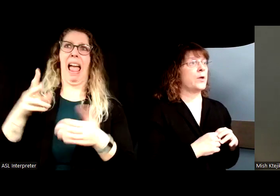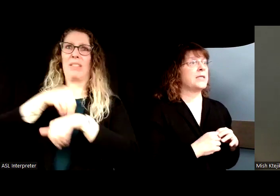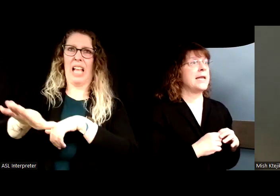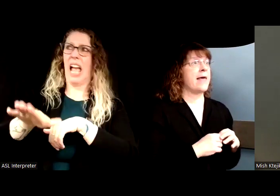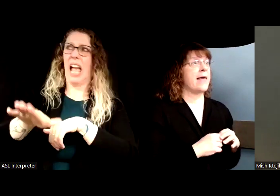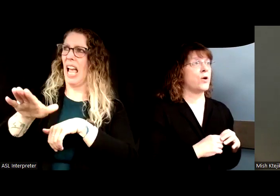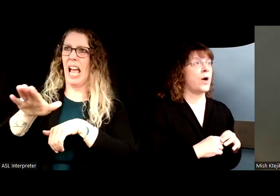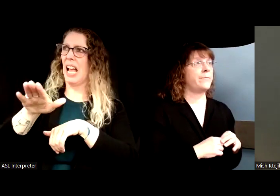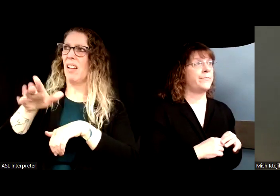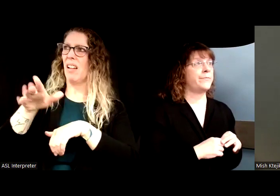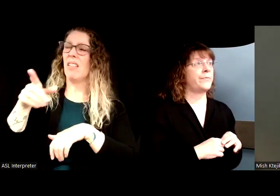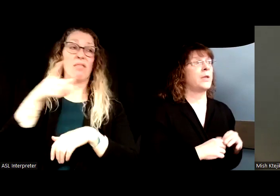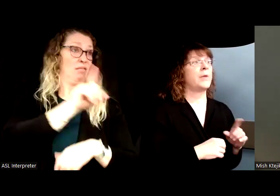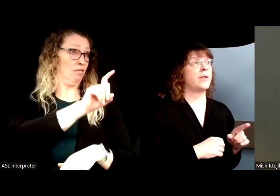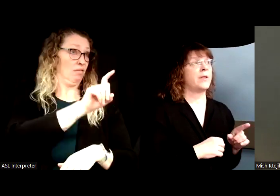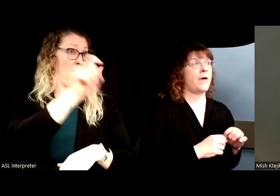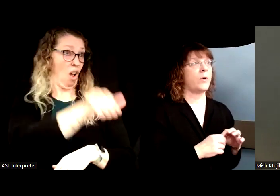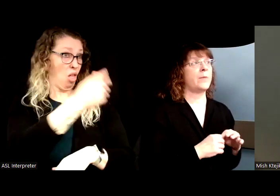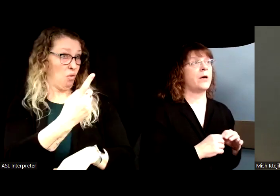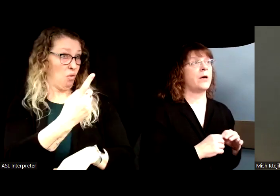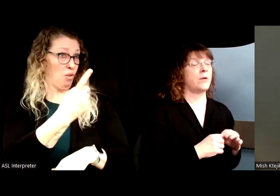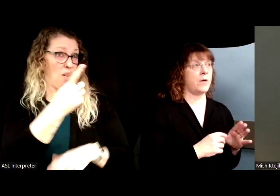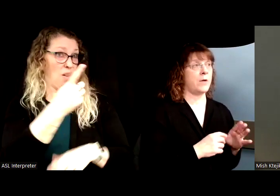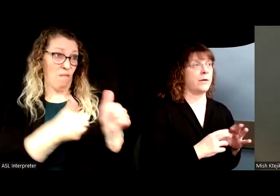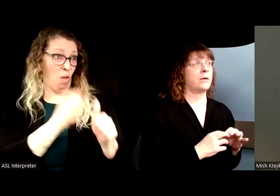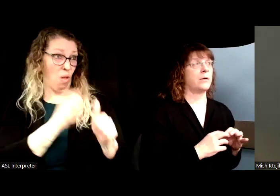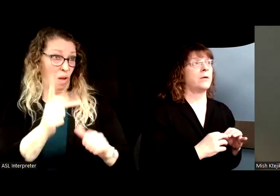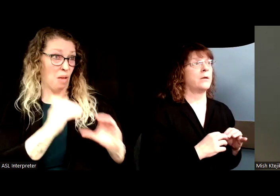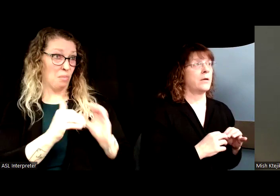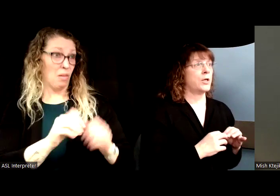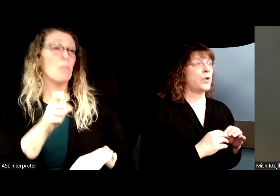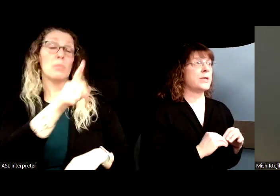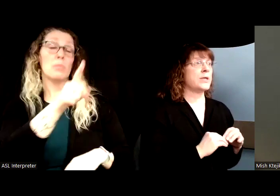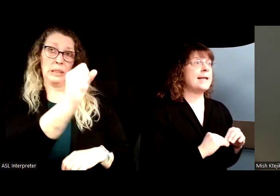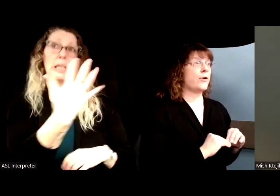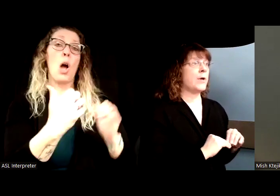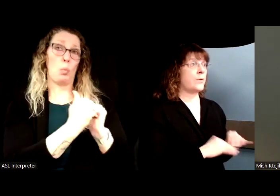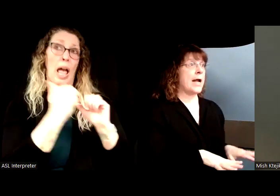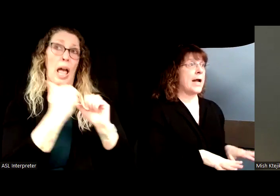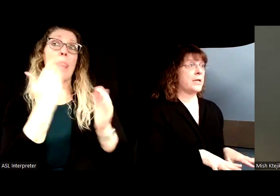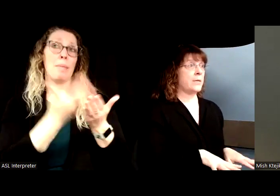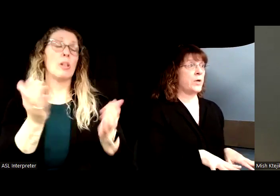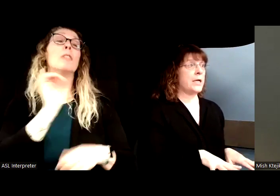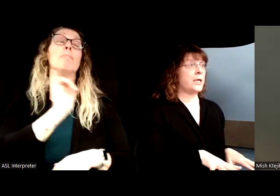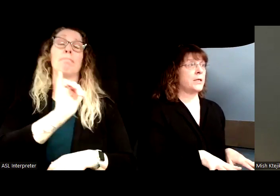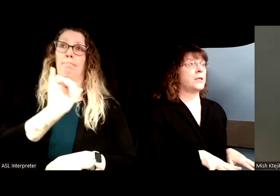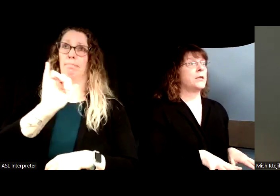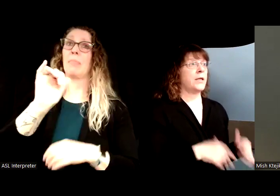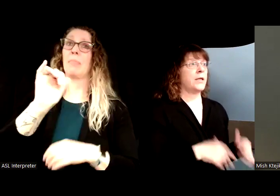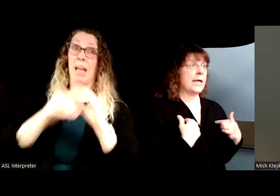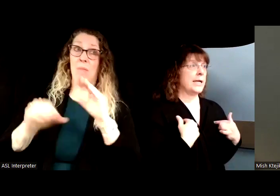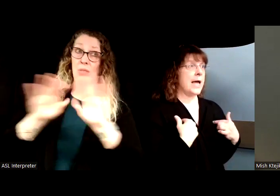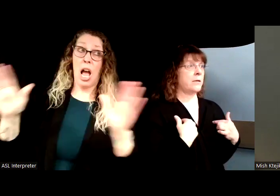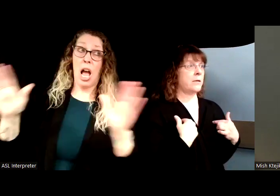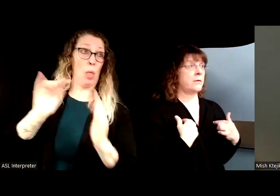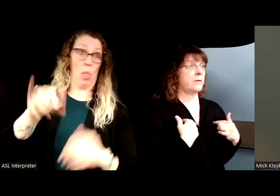was a follow-up email was sent to you follow-up guys email. Okay, with the materials. so there was another email that went out to the Oh, yeah, community absolutely. that we